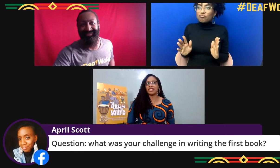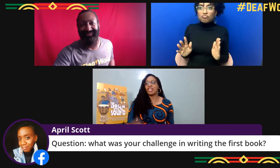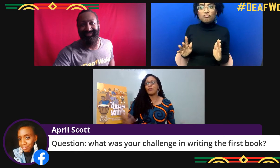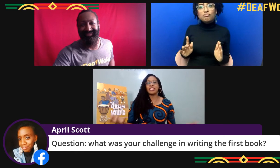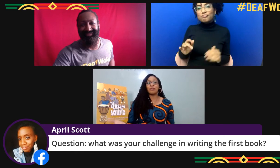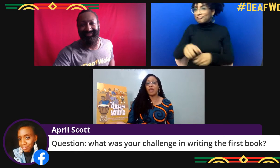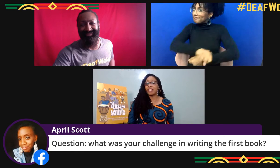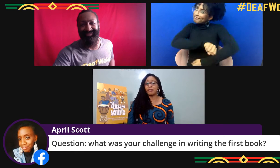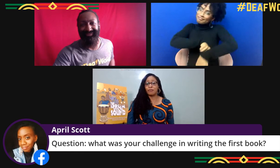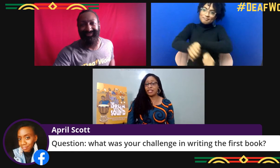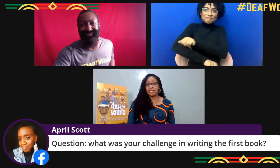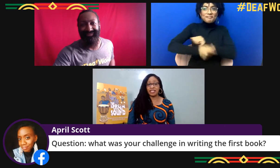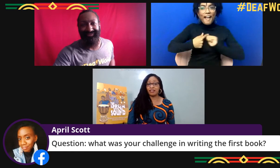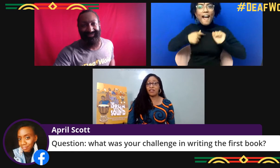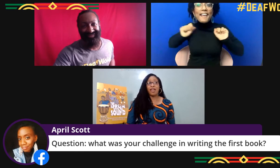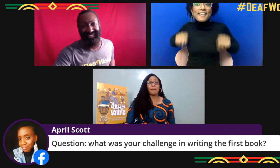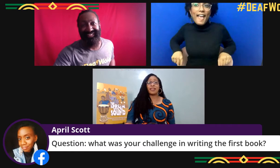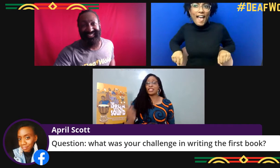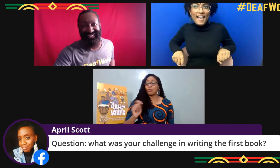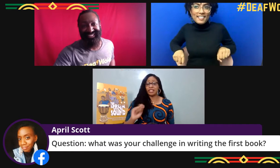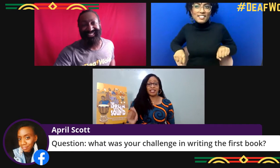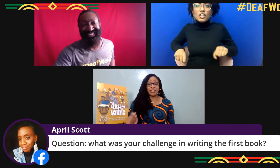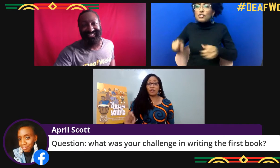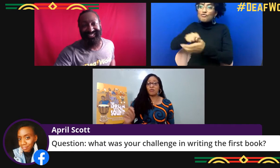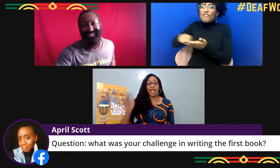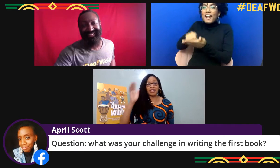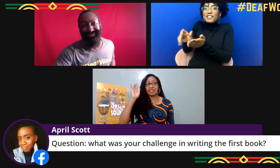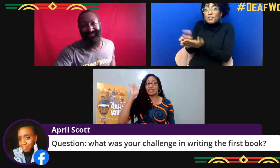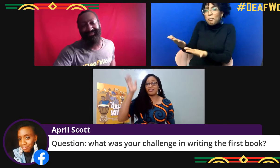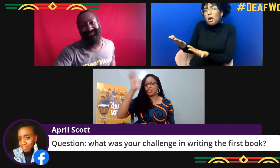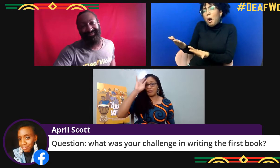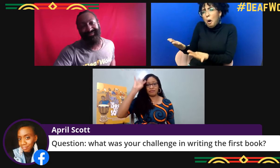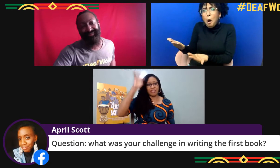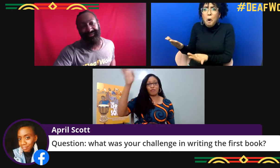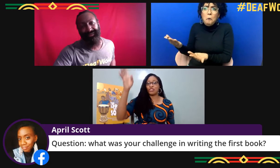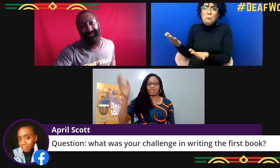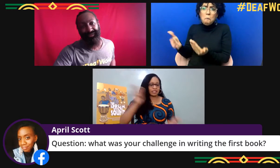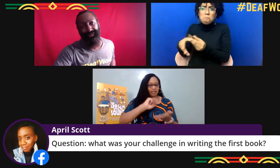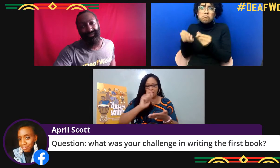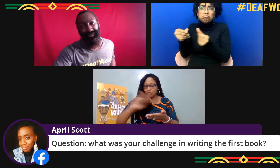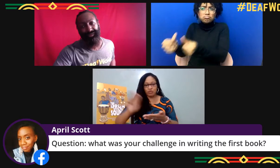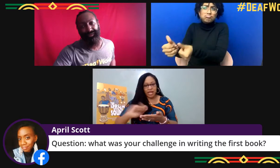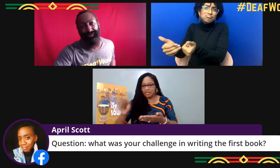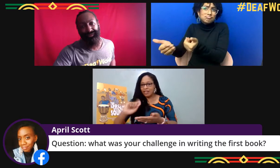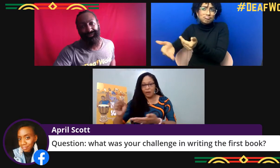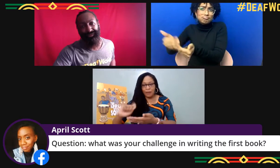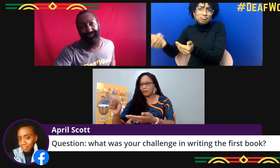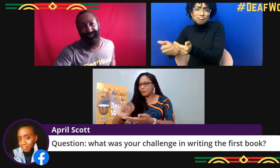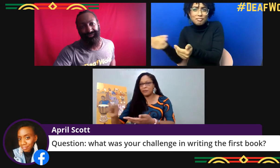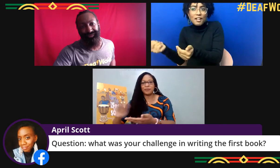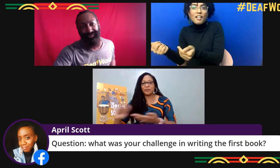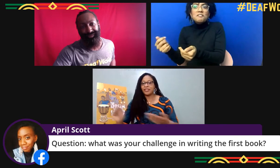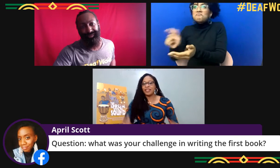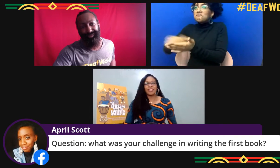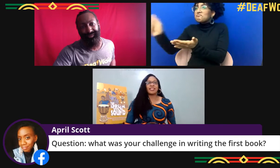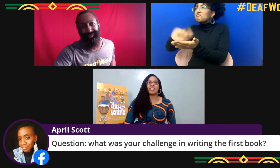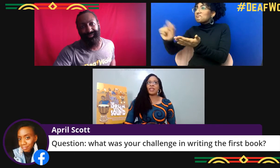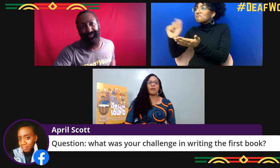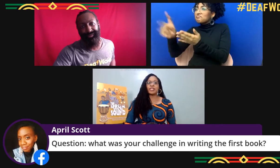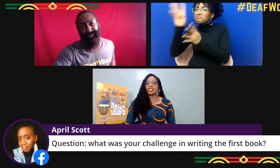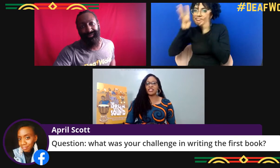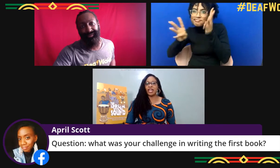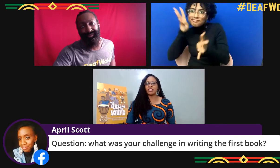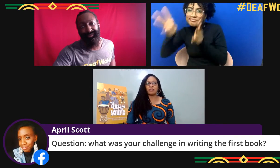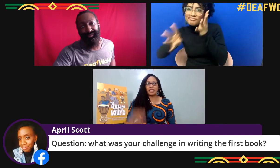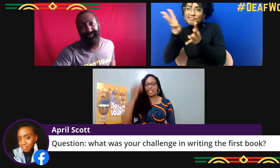biggest challenge. It wasn't writing the book itself because once I started writing, it was just I was writing on paper. So